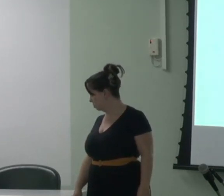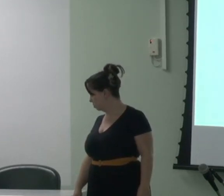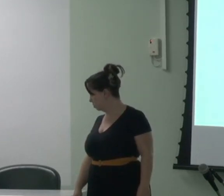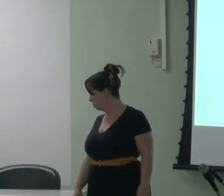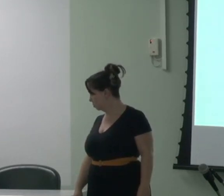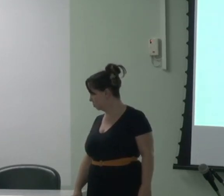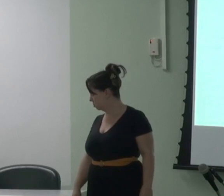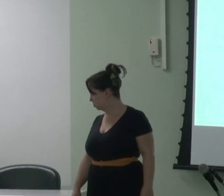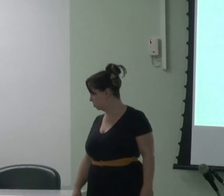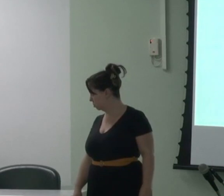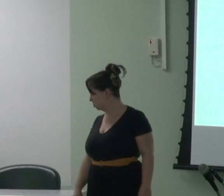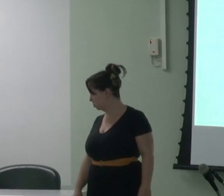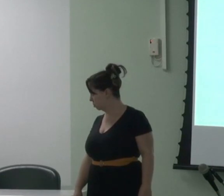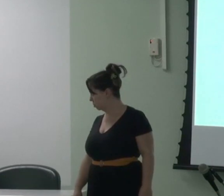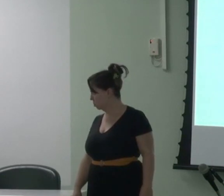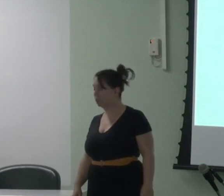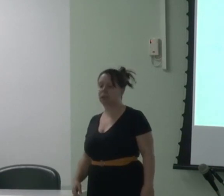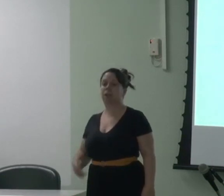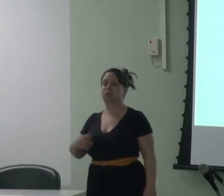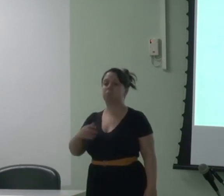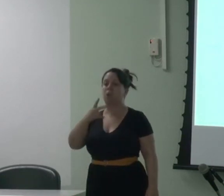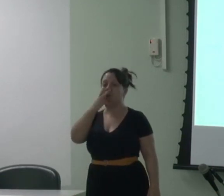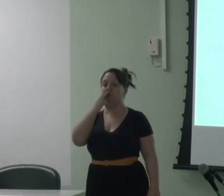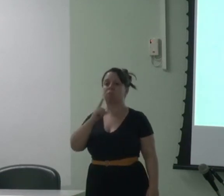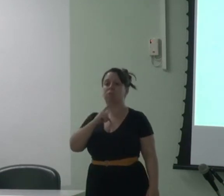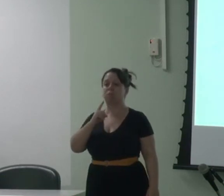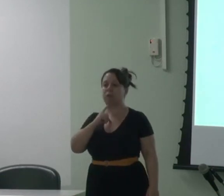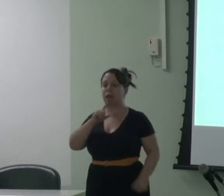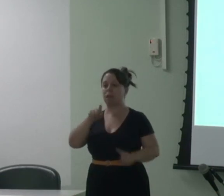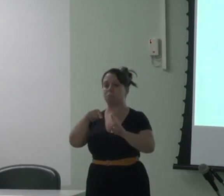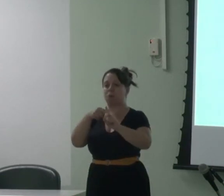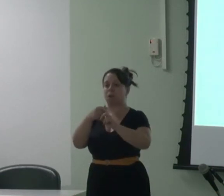I think we have 4 minutes. No?